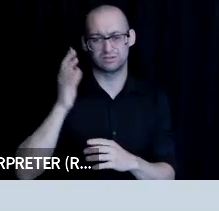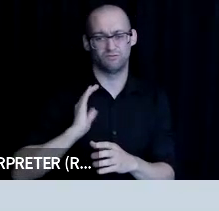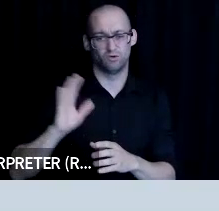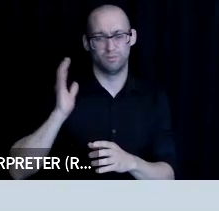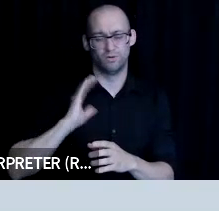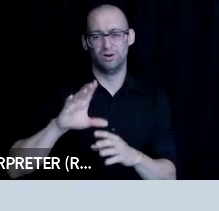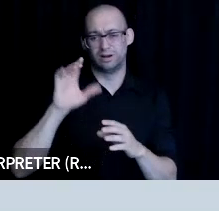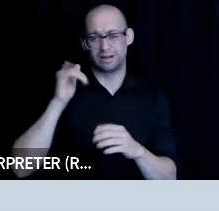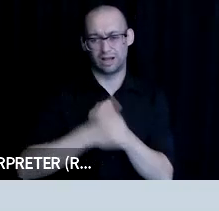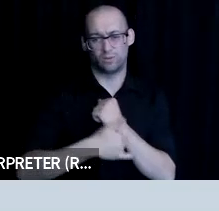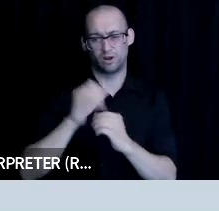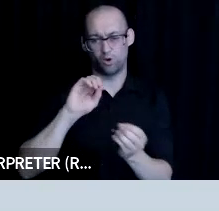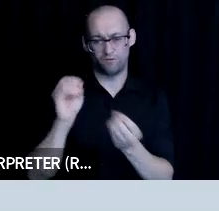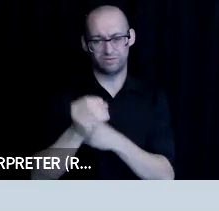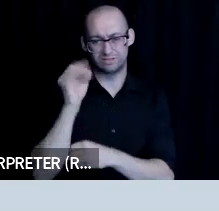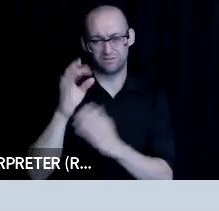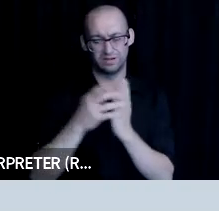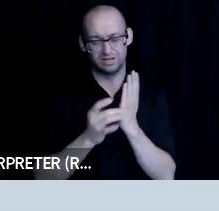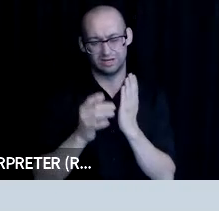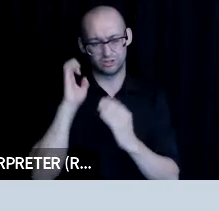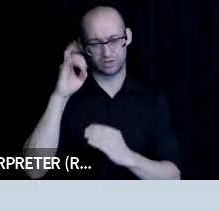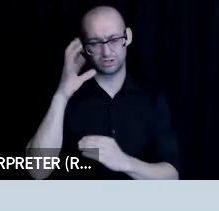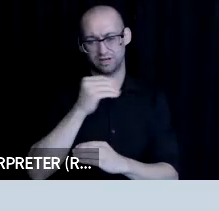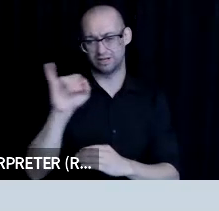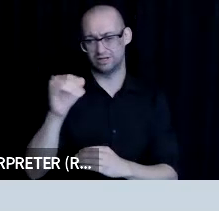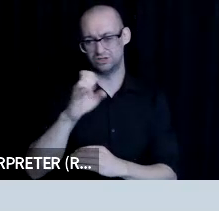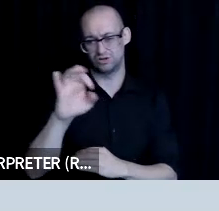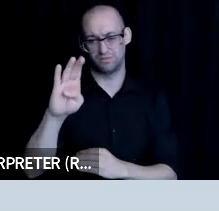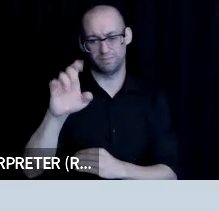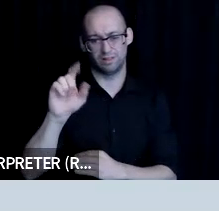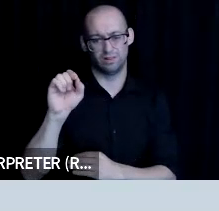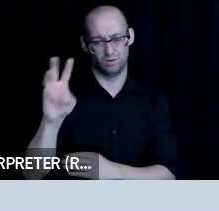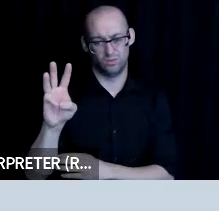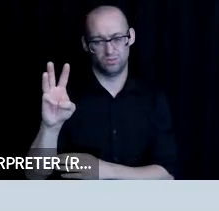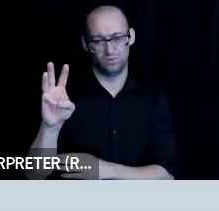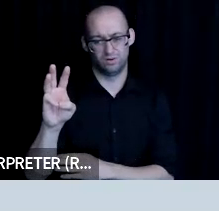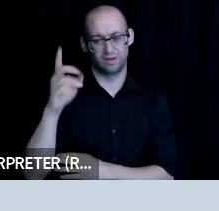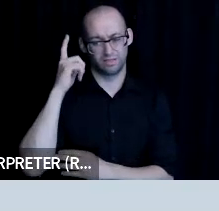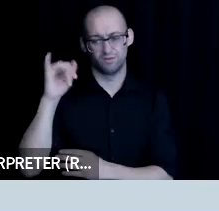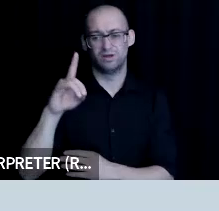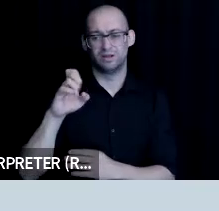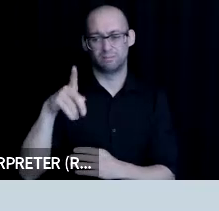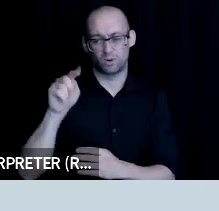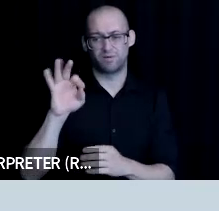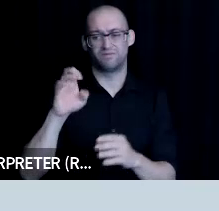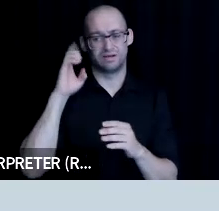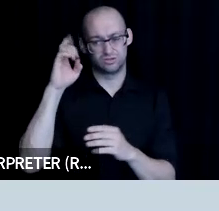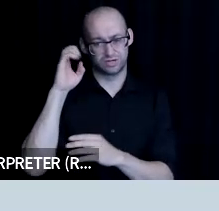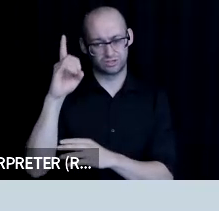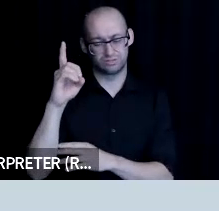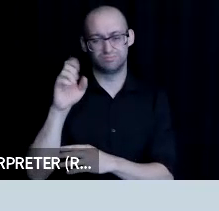Office of Education, and Jeff Below, who is at the California Department of Education. So